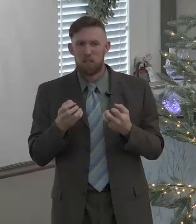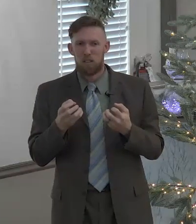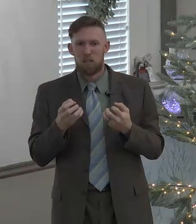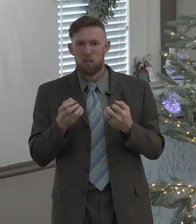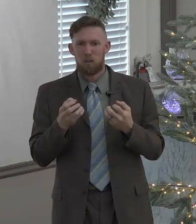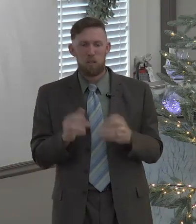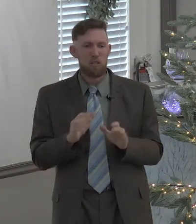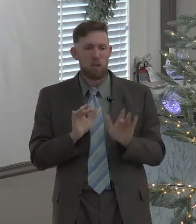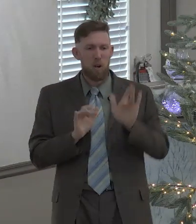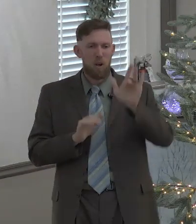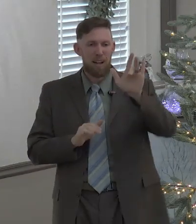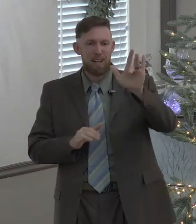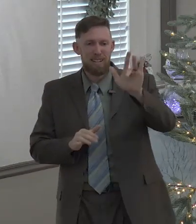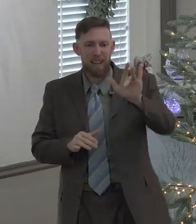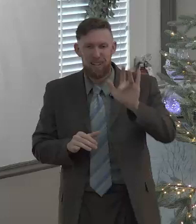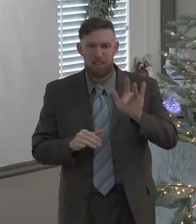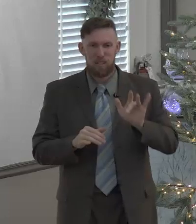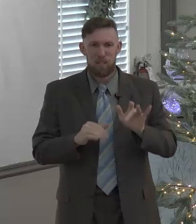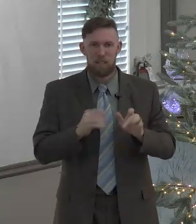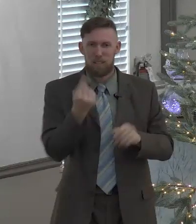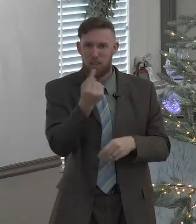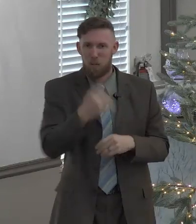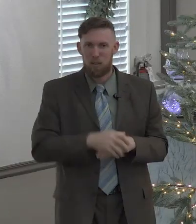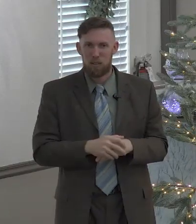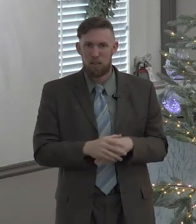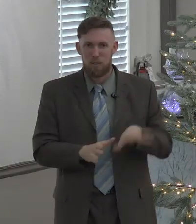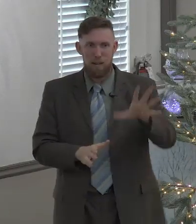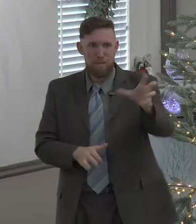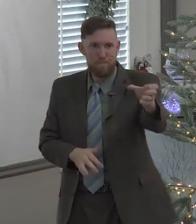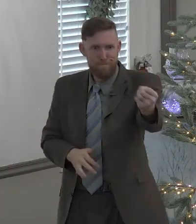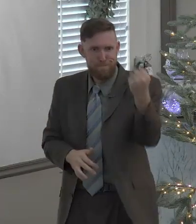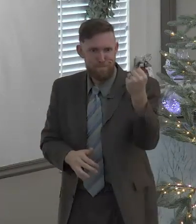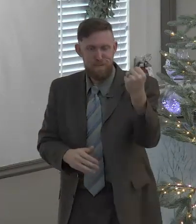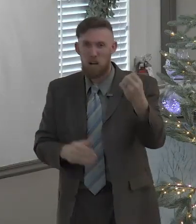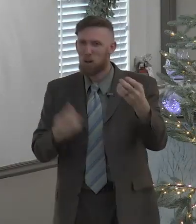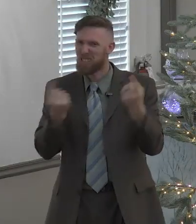And you just want to reach out and touch someone.